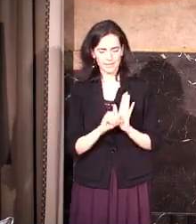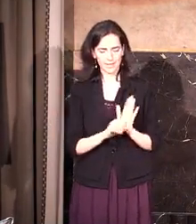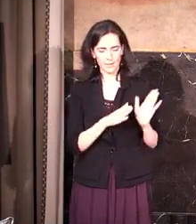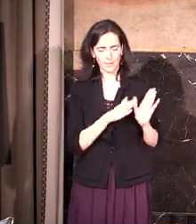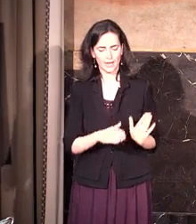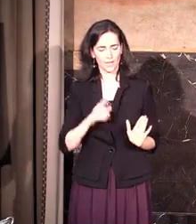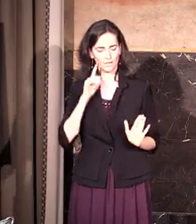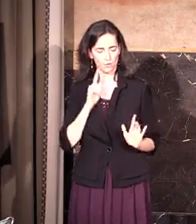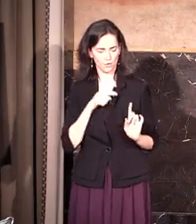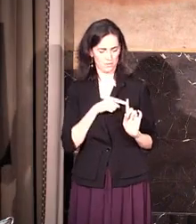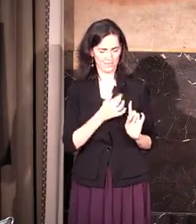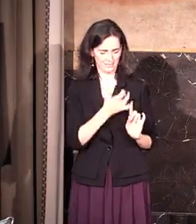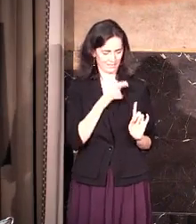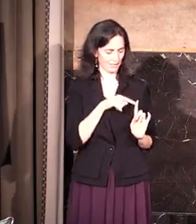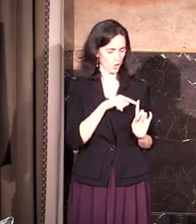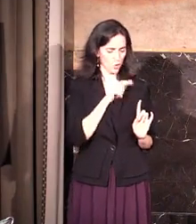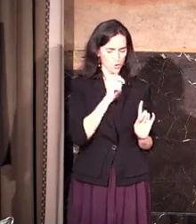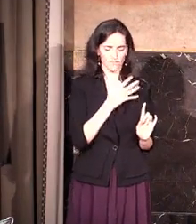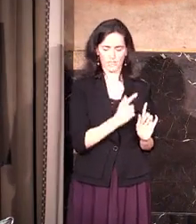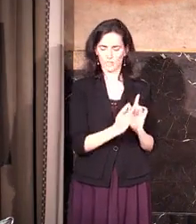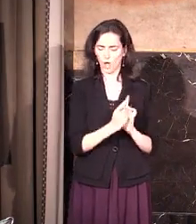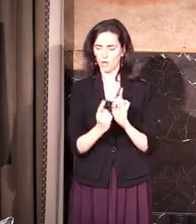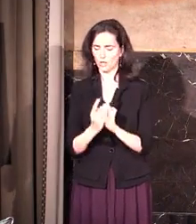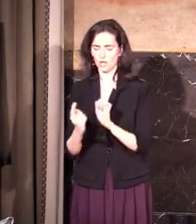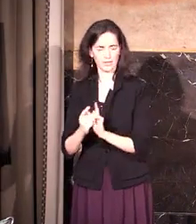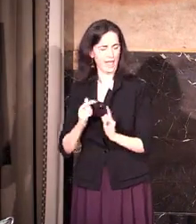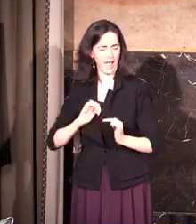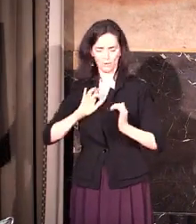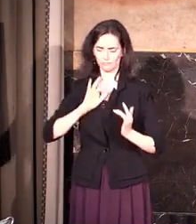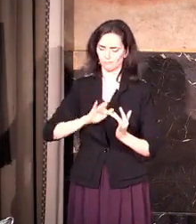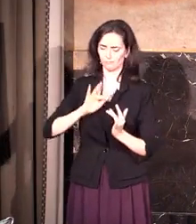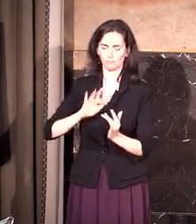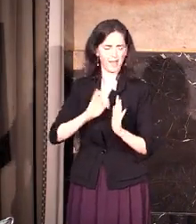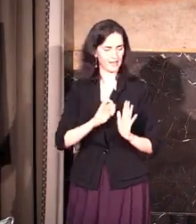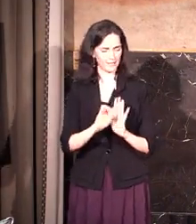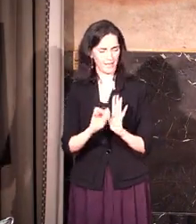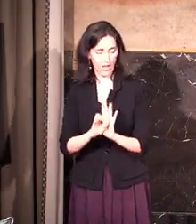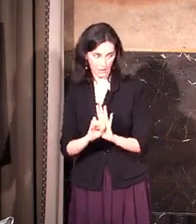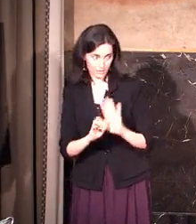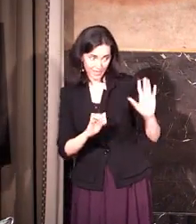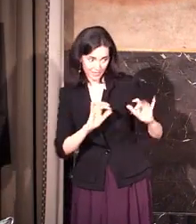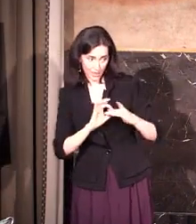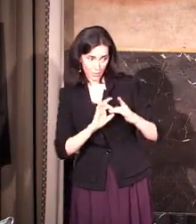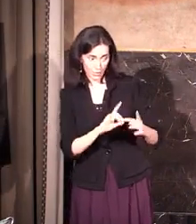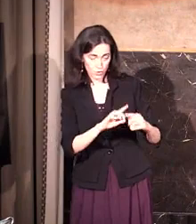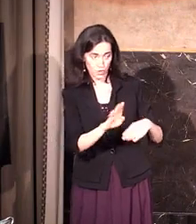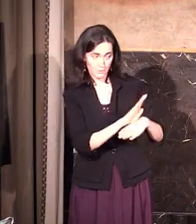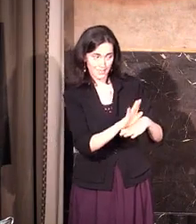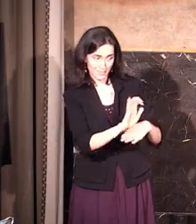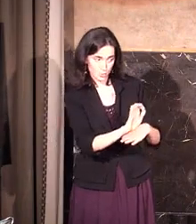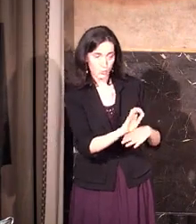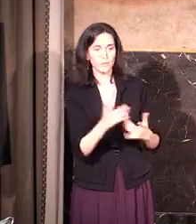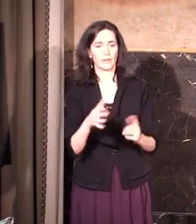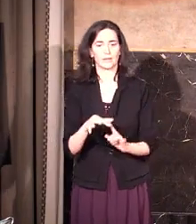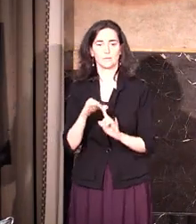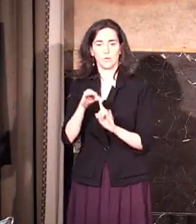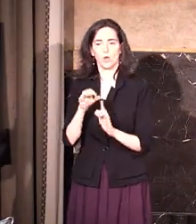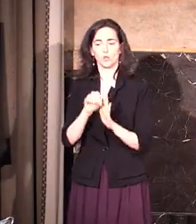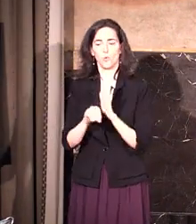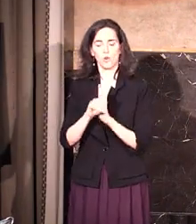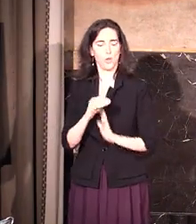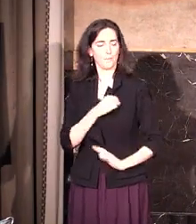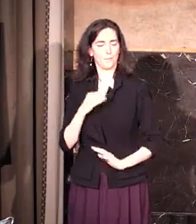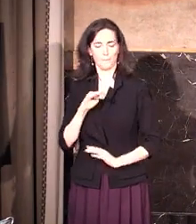will that include businesses and information for businesses and their clients specifically? New Orleans Mayor Cantrell